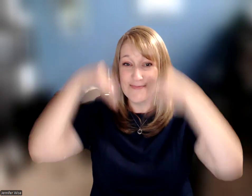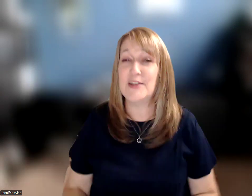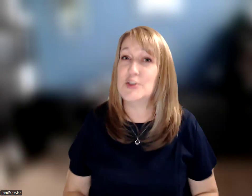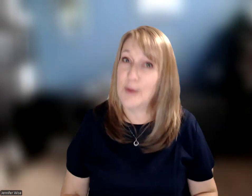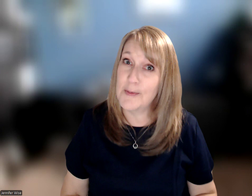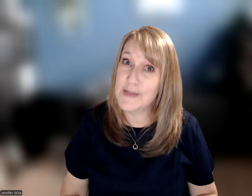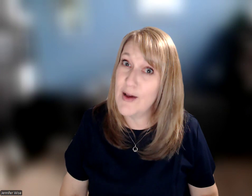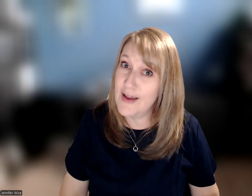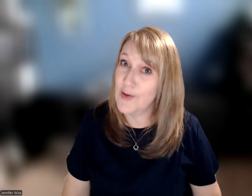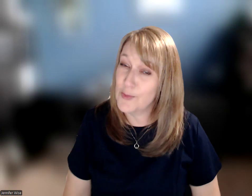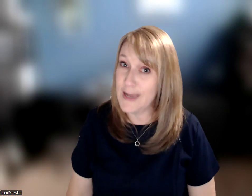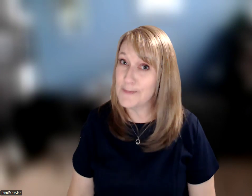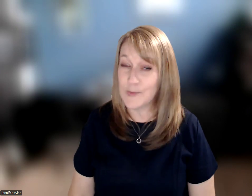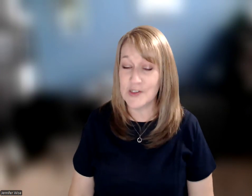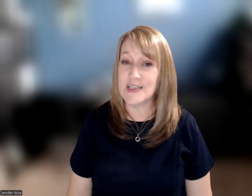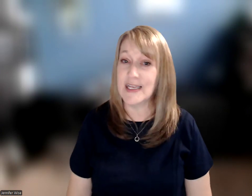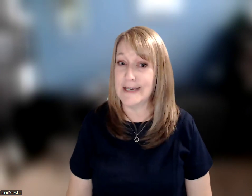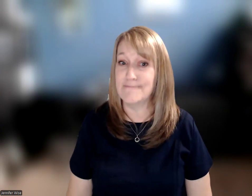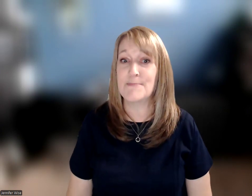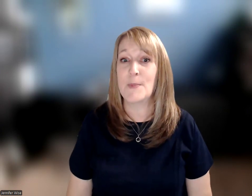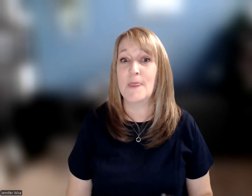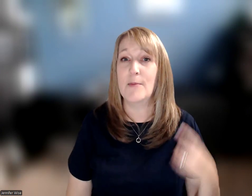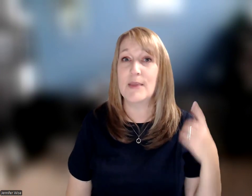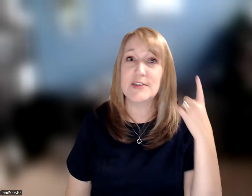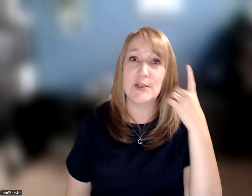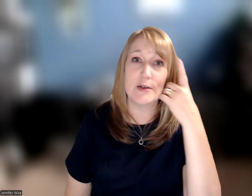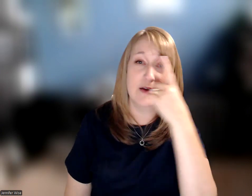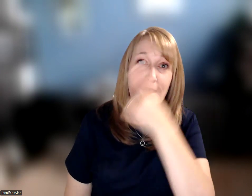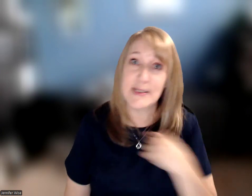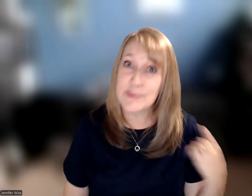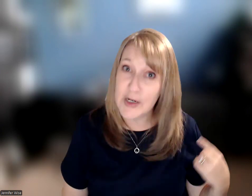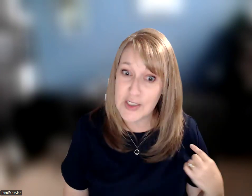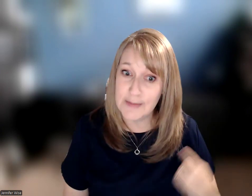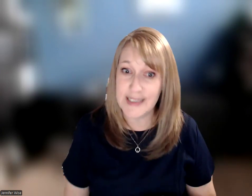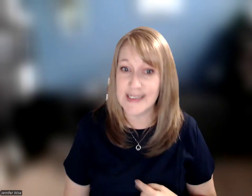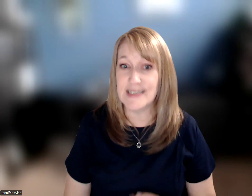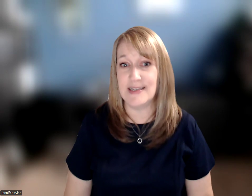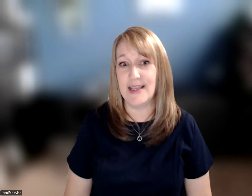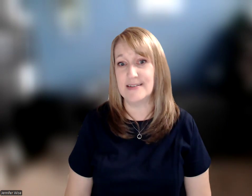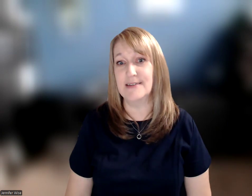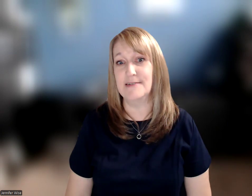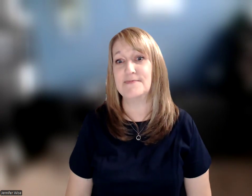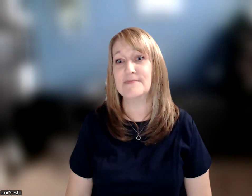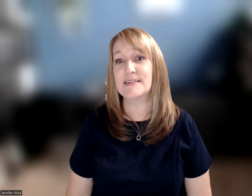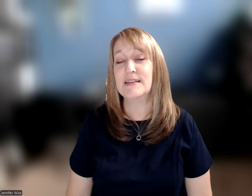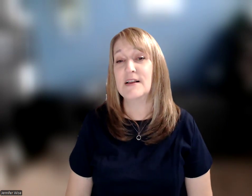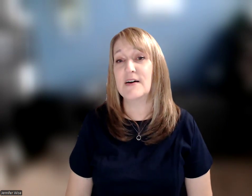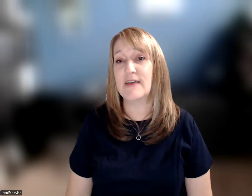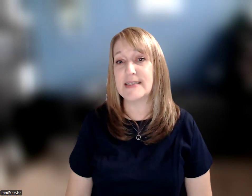And you should probably smile, right, when you're signing it. That makes your expression make sense in ASL. All right, so